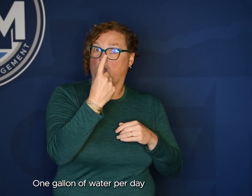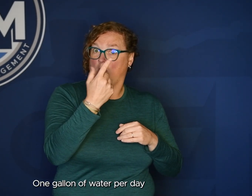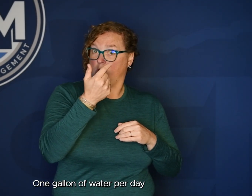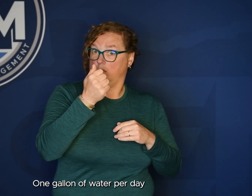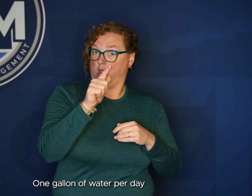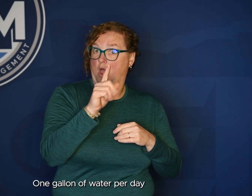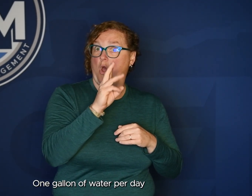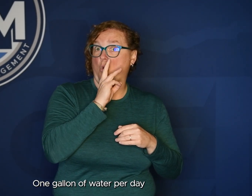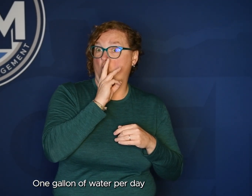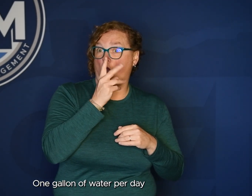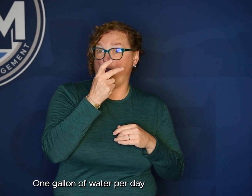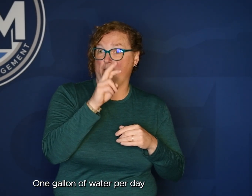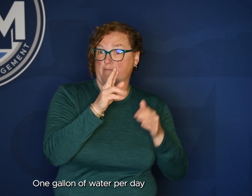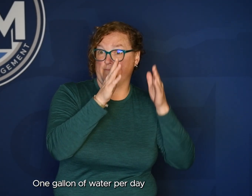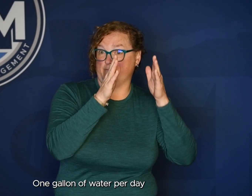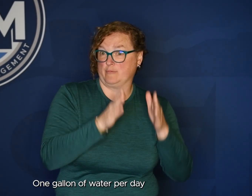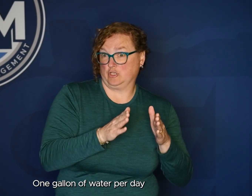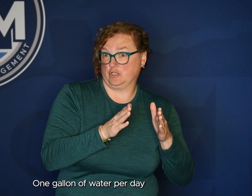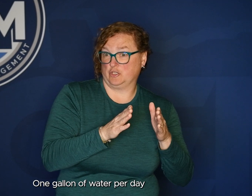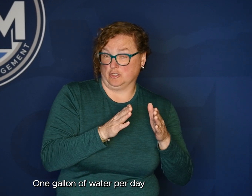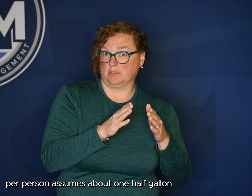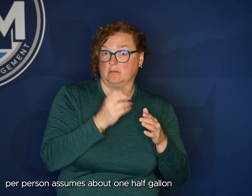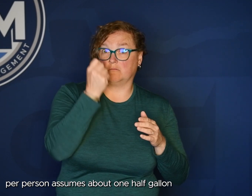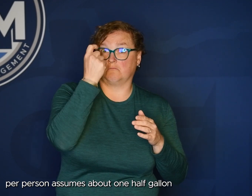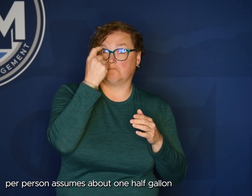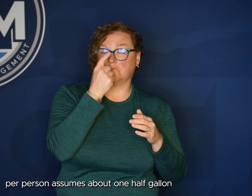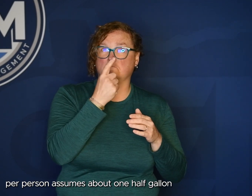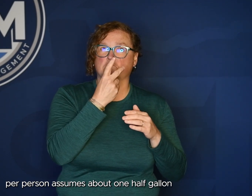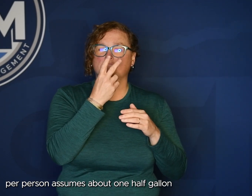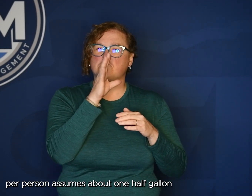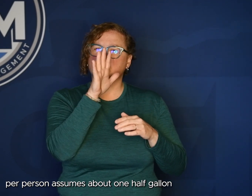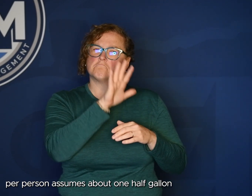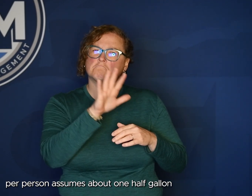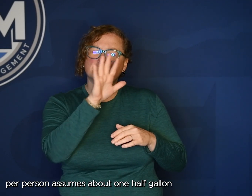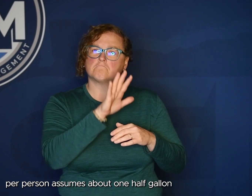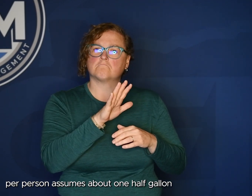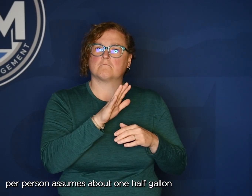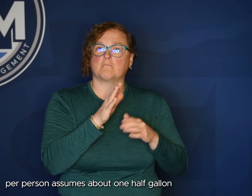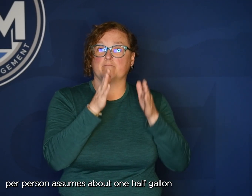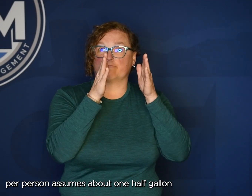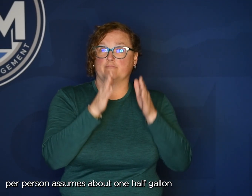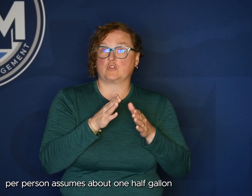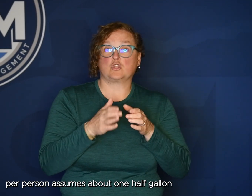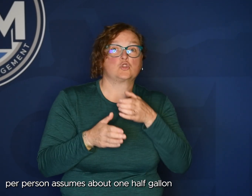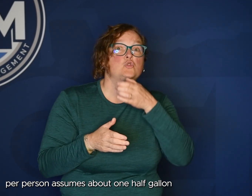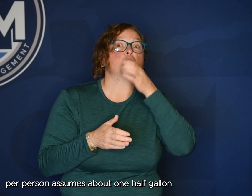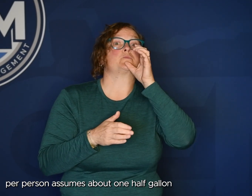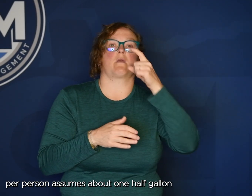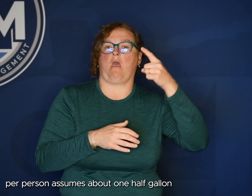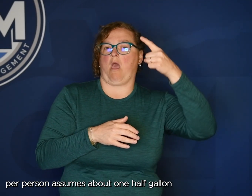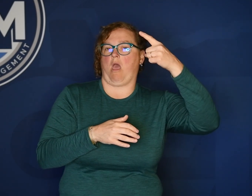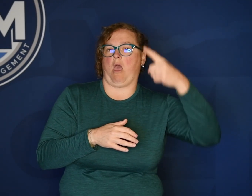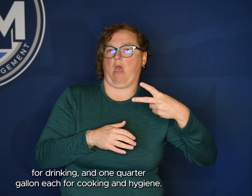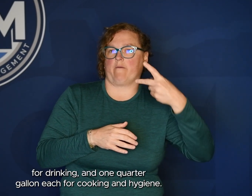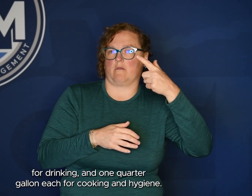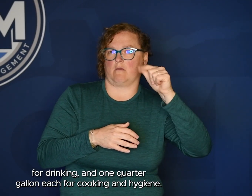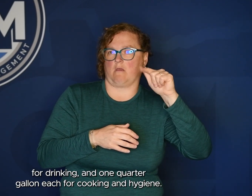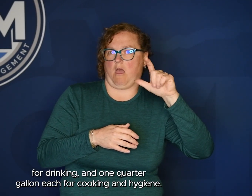One gallon of water per day per person assumes about 1/2 gallon for drinking